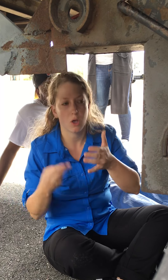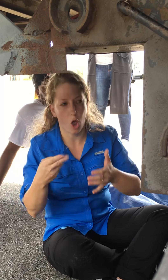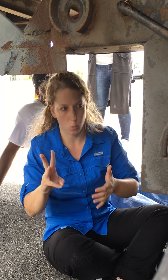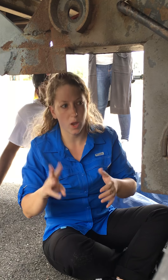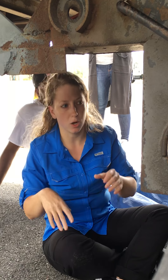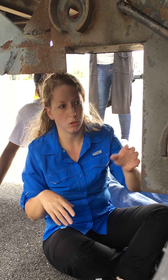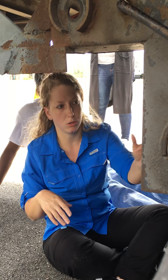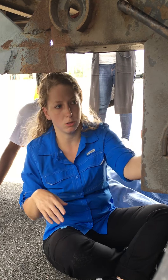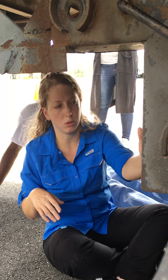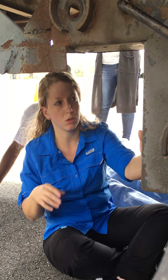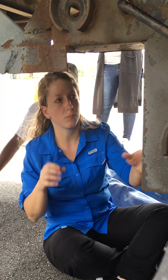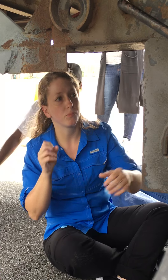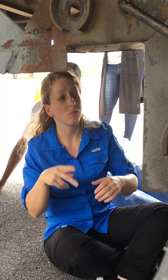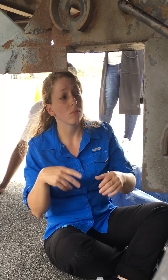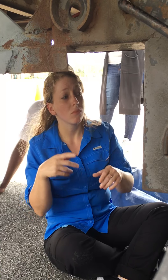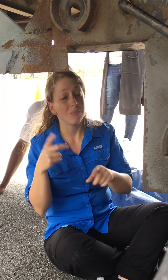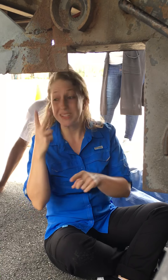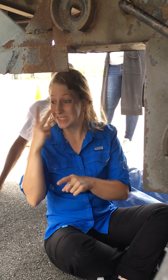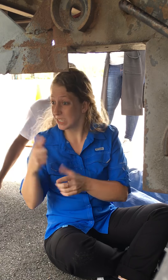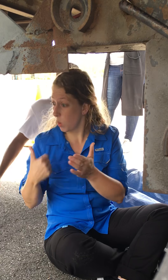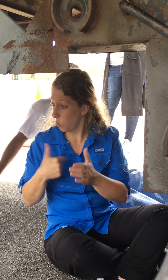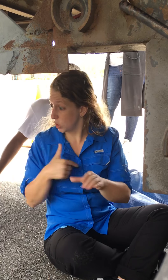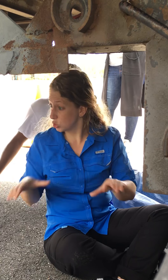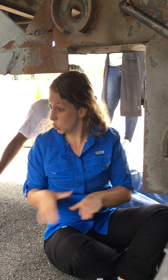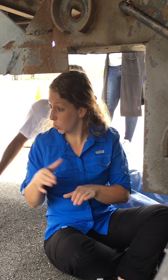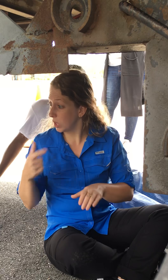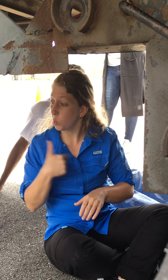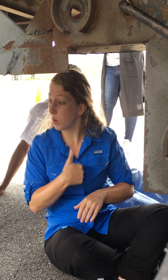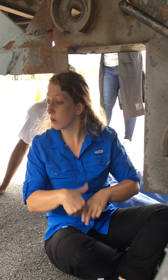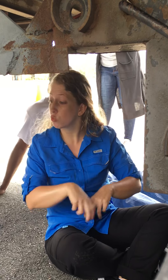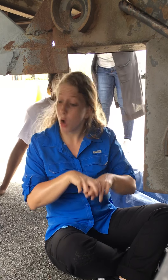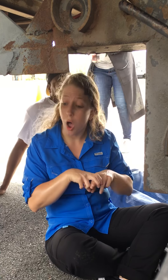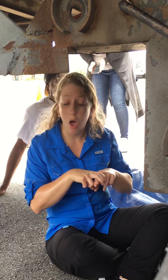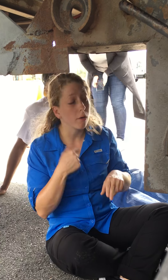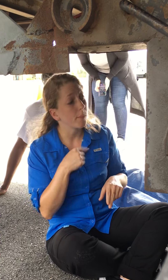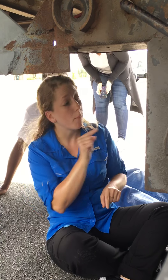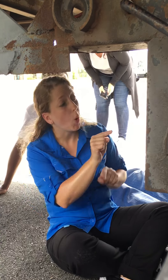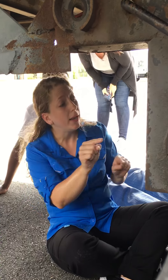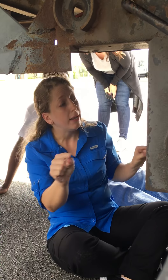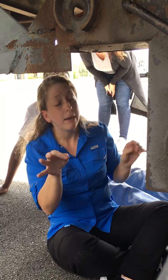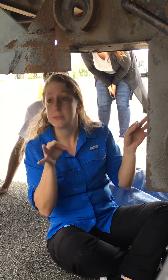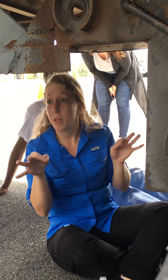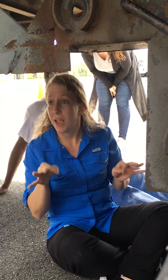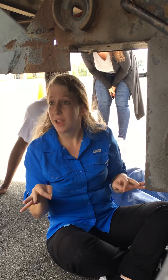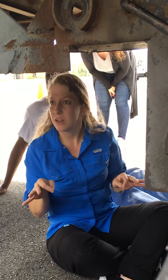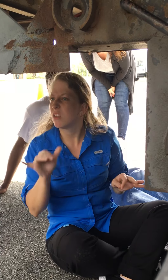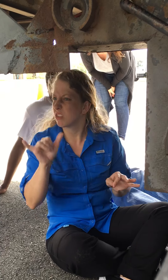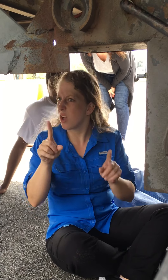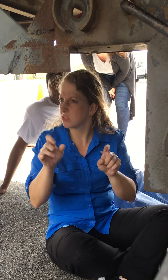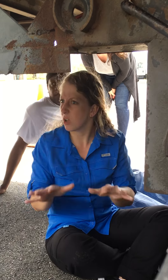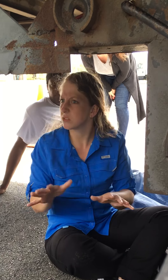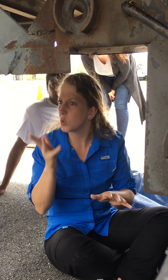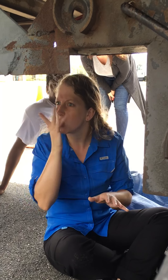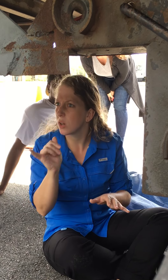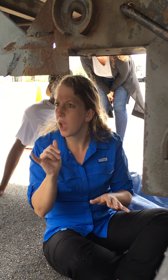So you see what we're doing right now, guys, how we crawled up under here and we're just pointing at stuff and explaining. Do that on a test. All